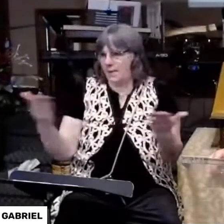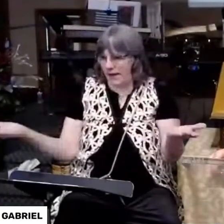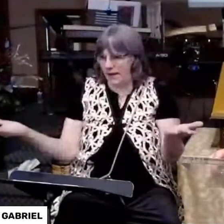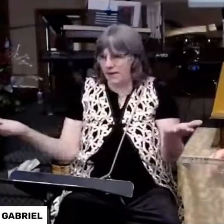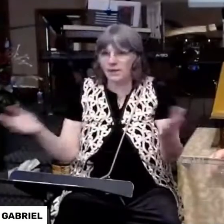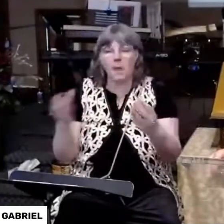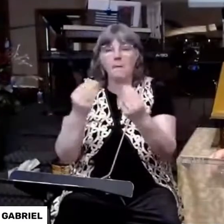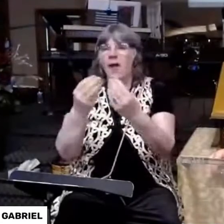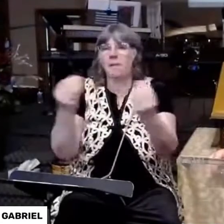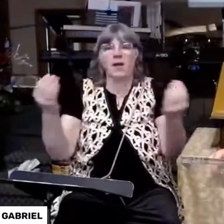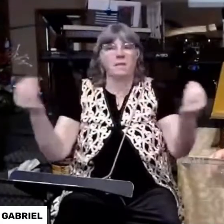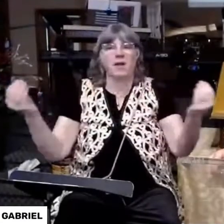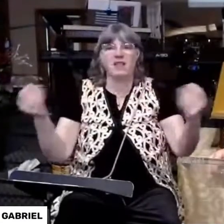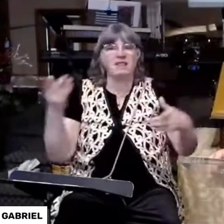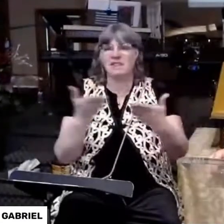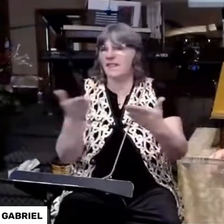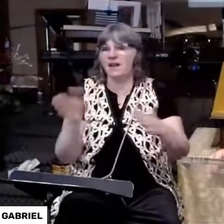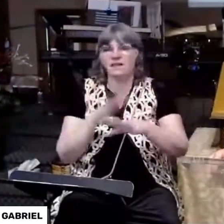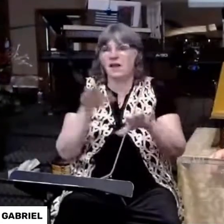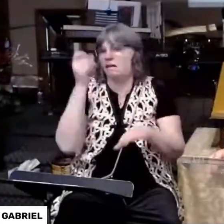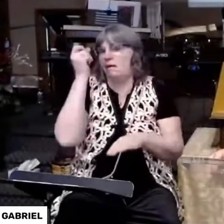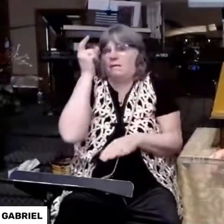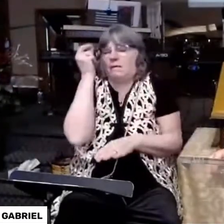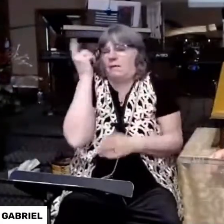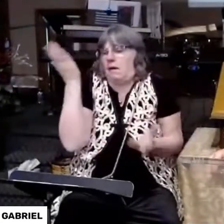things they didn't know. And